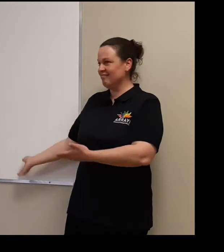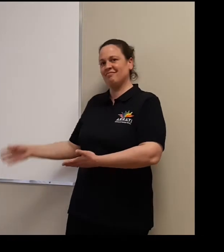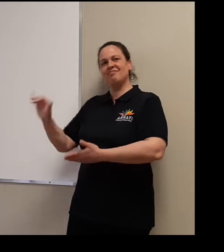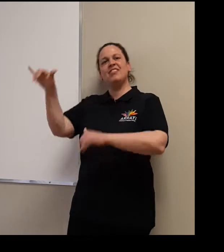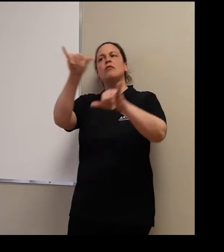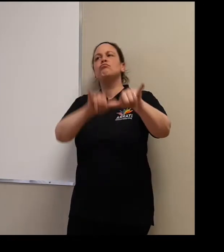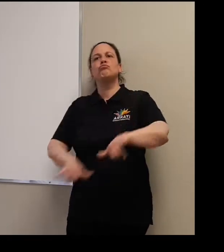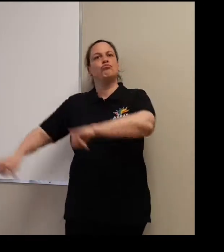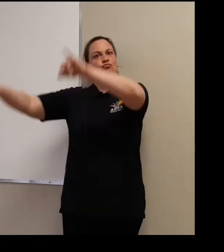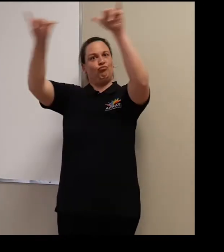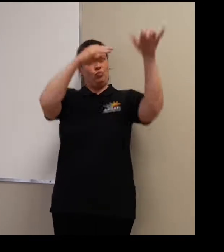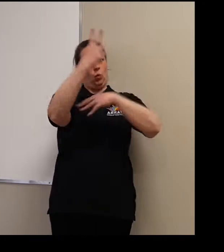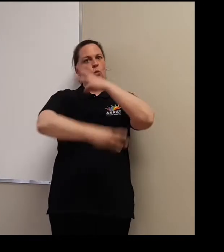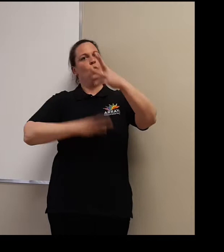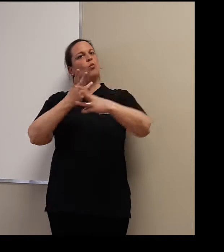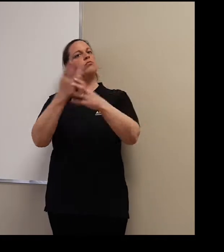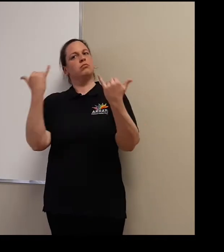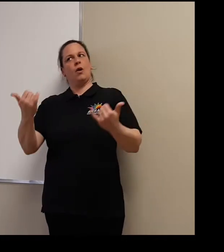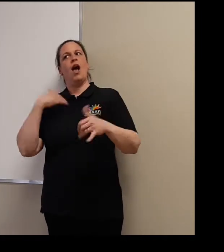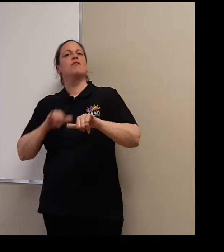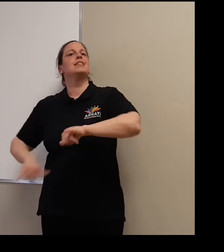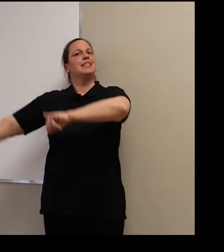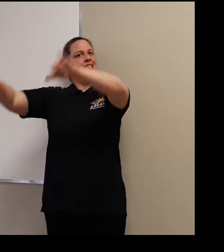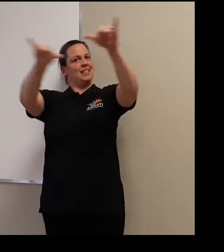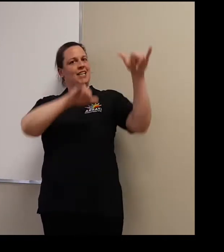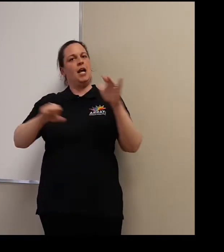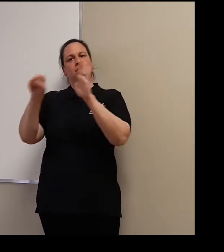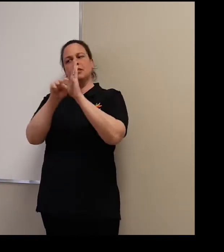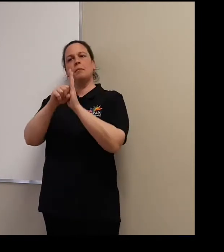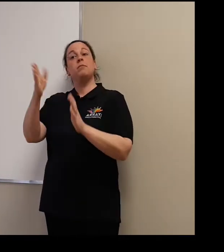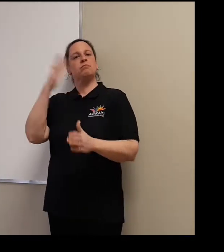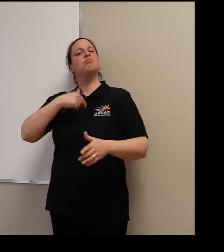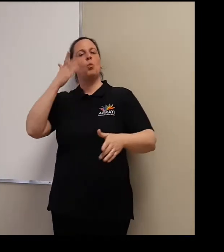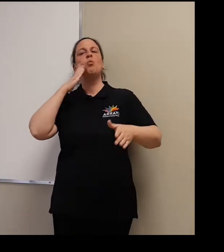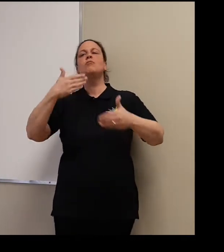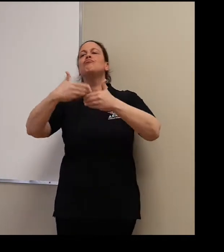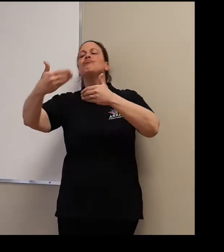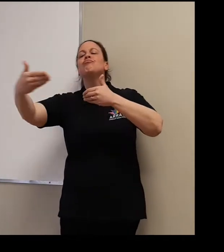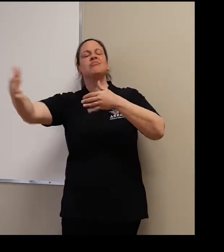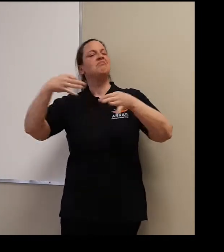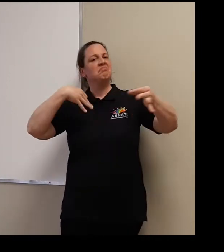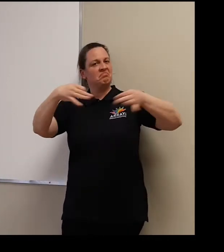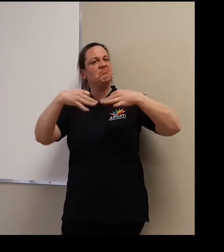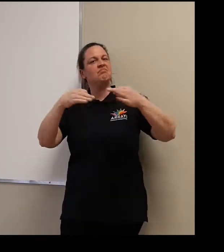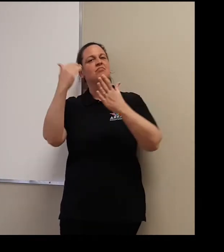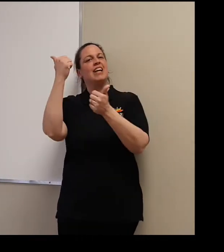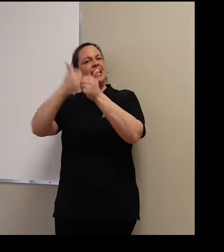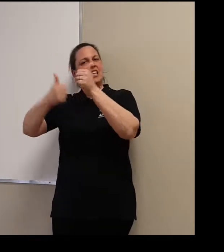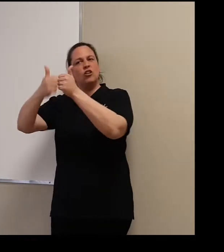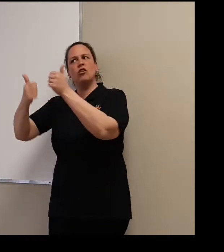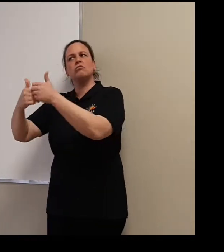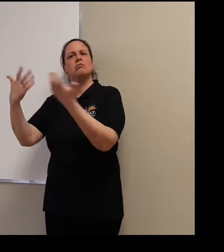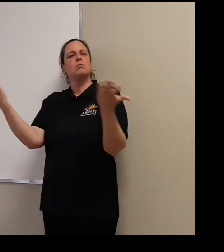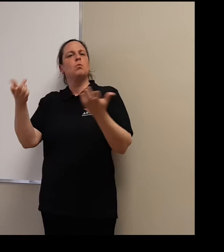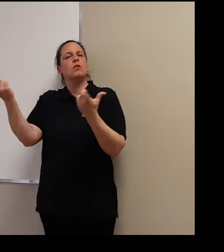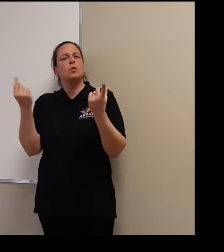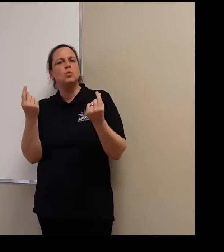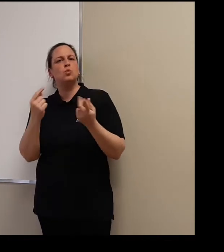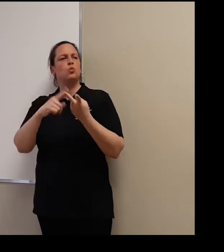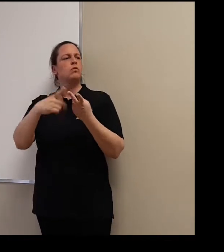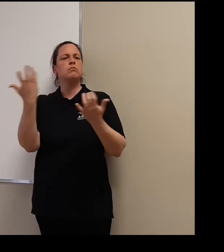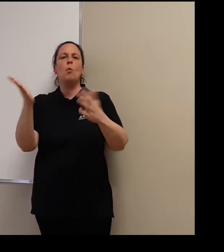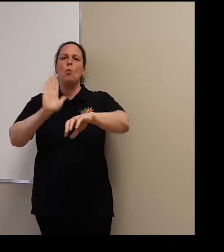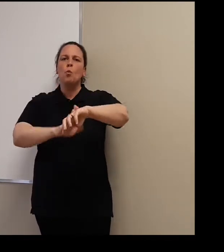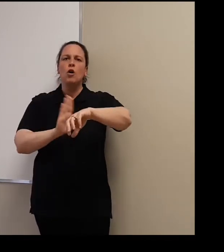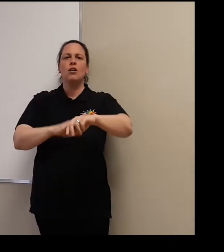The WHMIS symbols. These symbols are the ones that are now used all over the world. Next, I will explain what each of